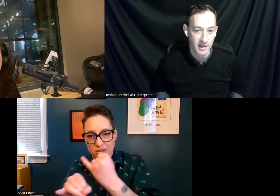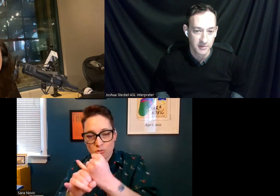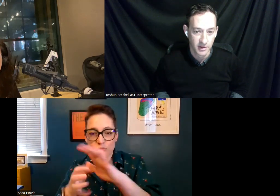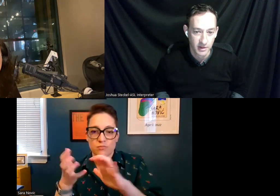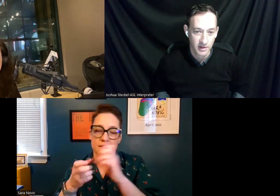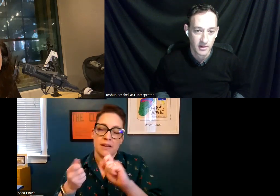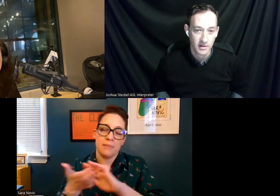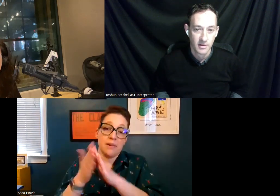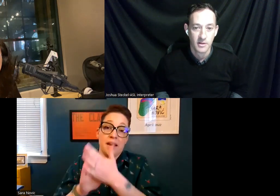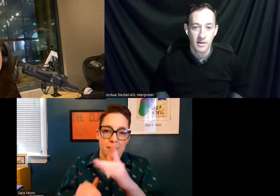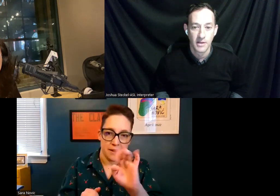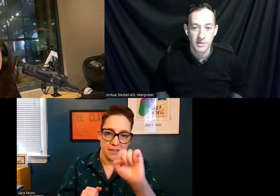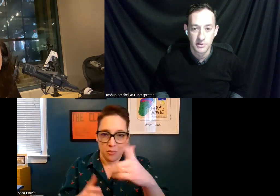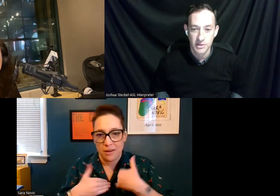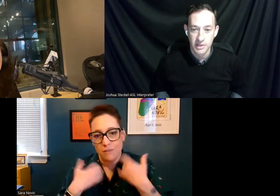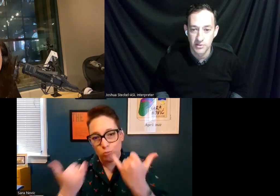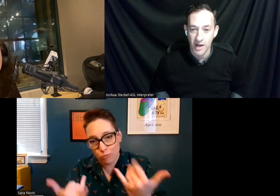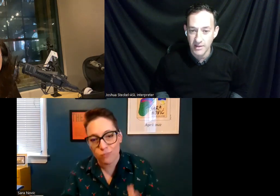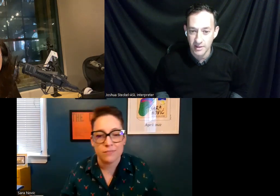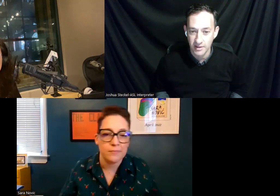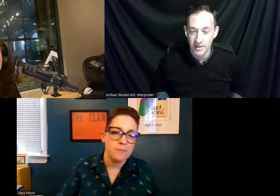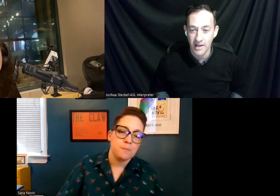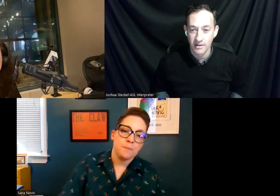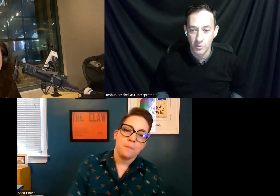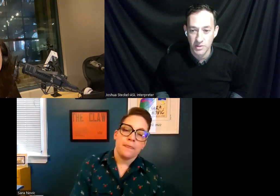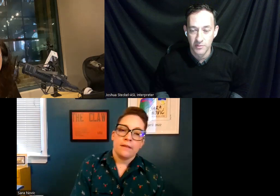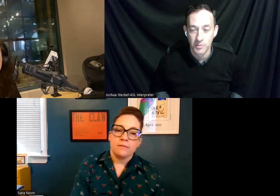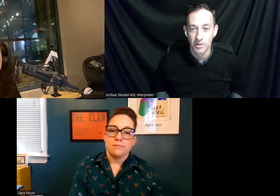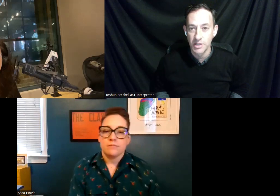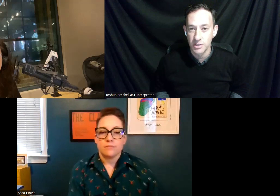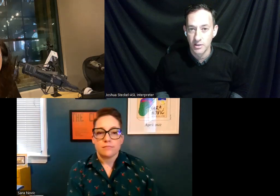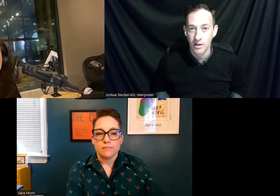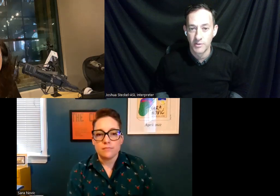Deaf. And the students interacted, and that was